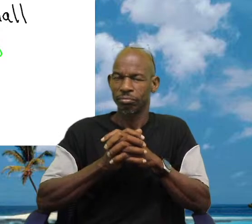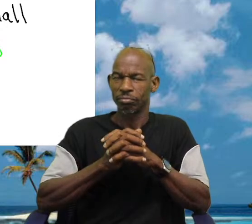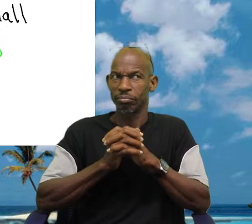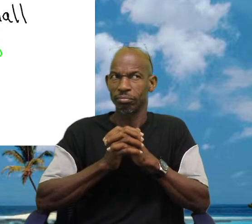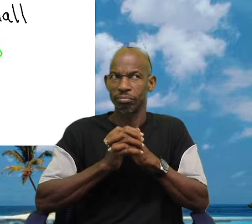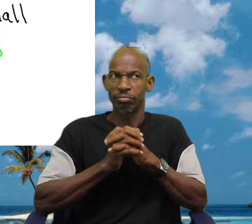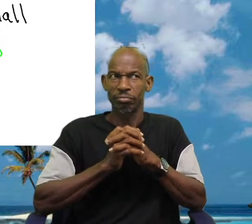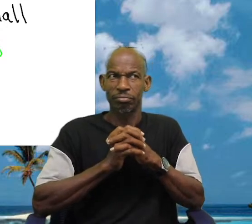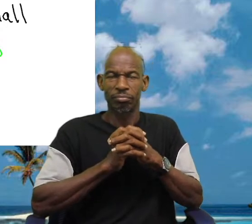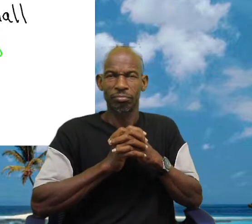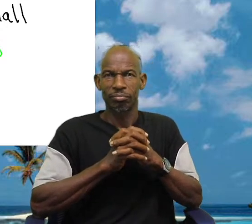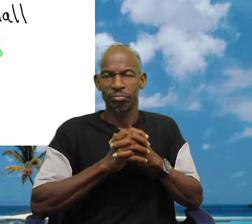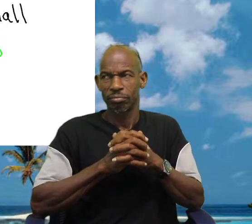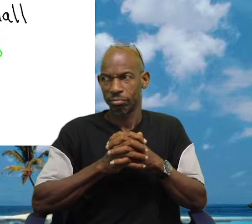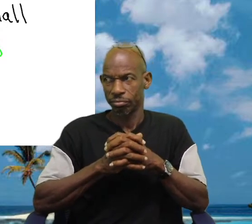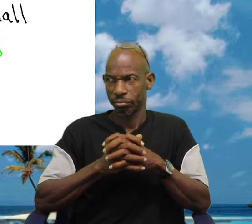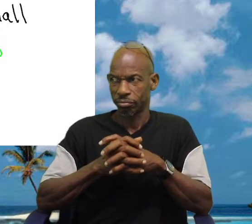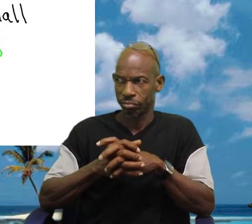is